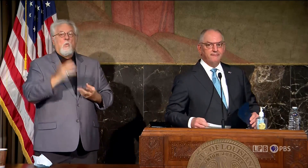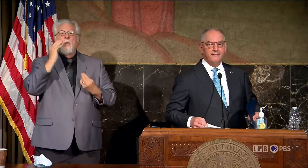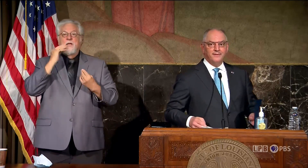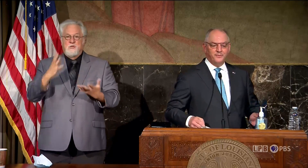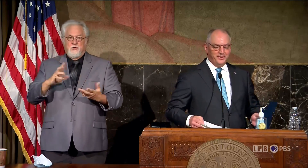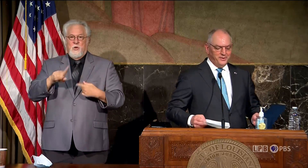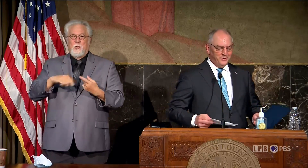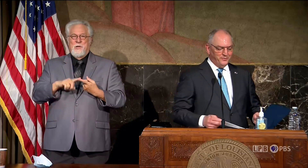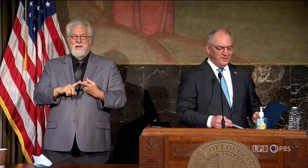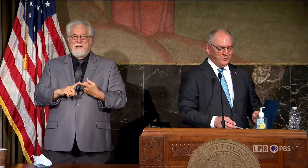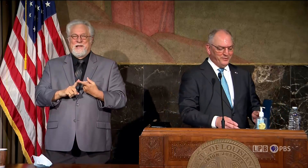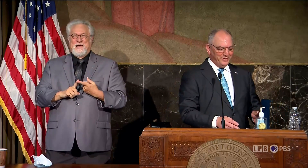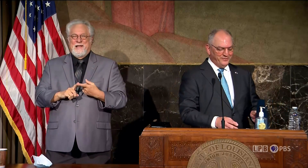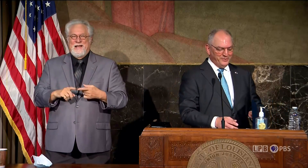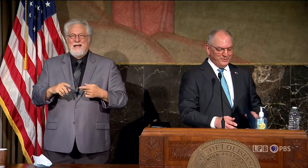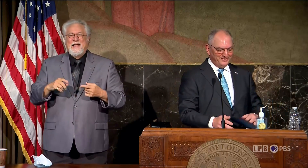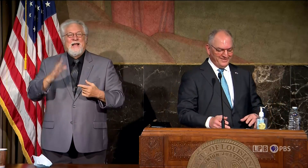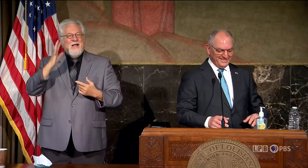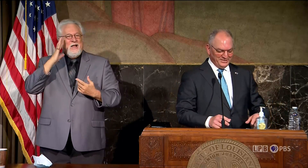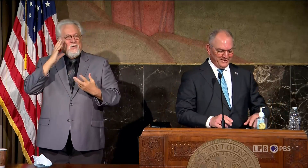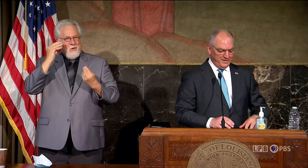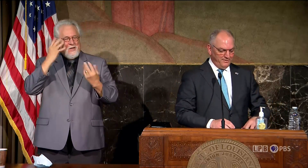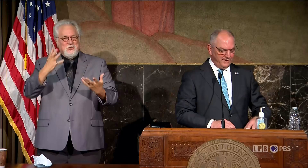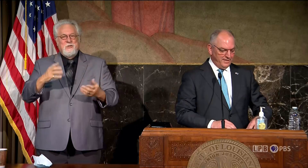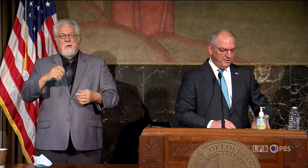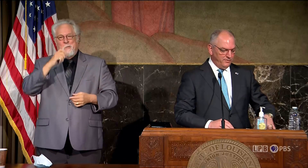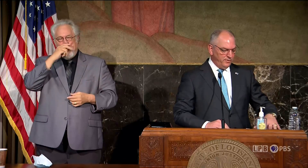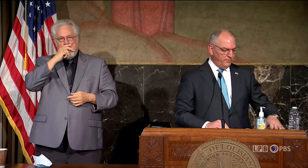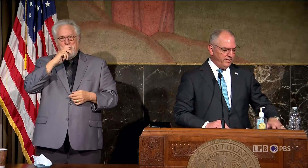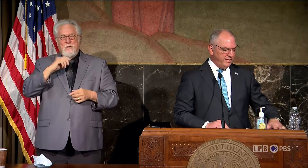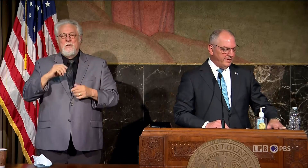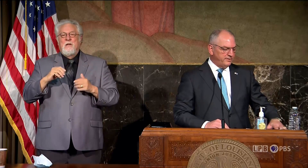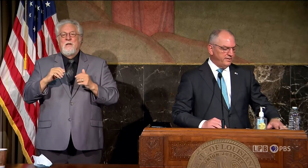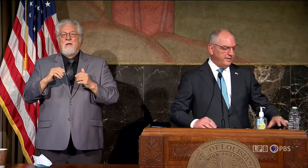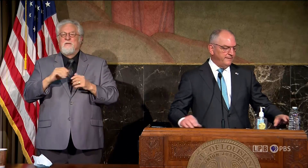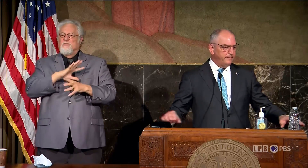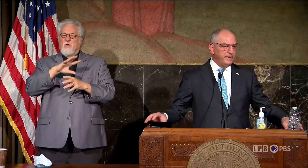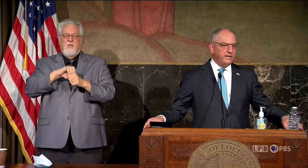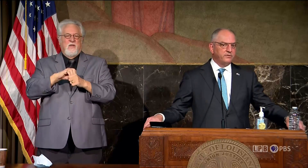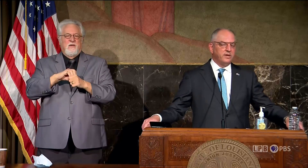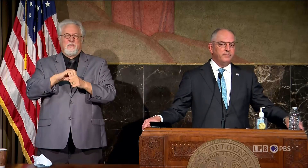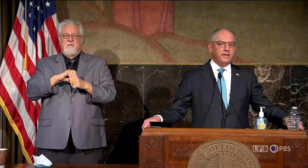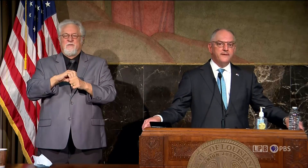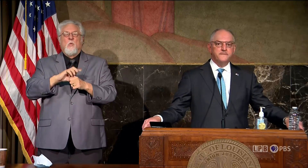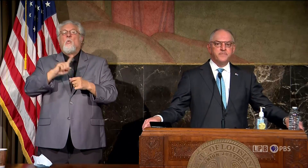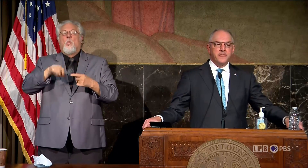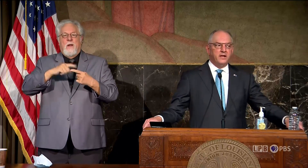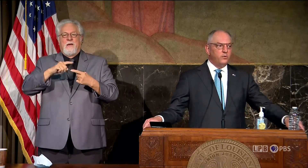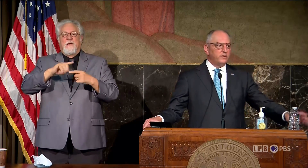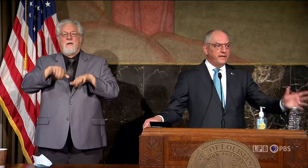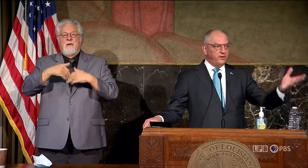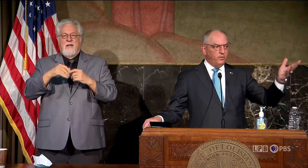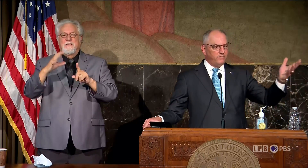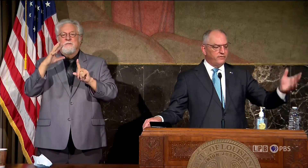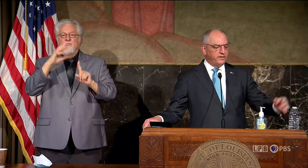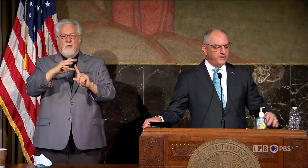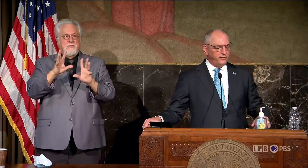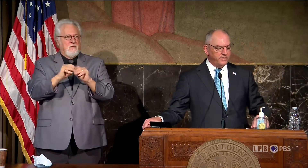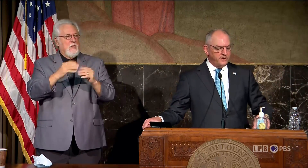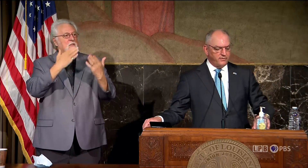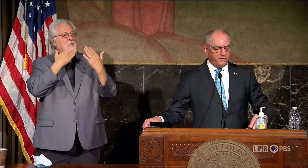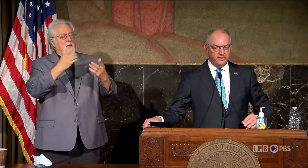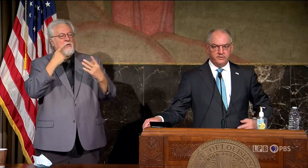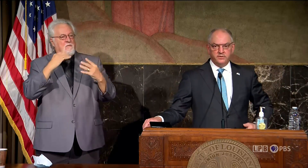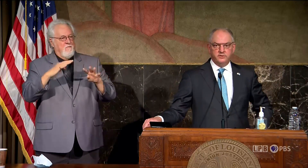Okay. We will let you know when the next meeting is going to be. I do want to thank you all for